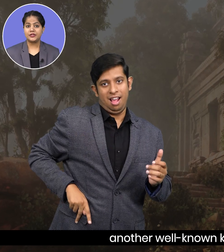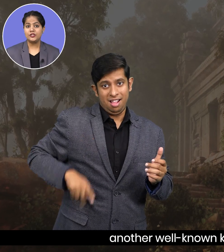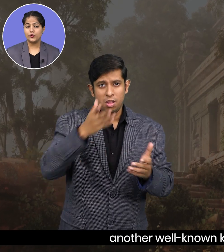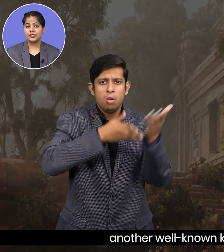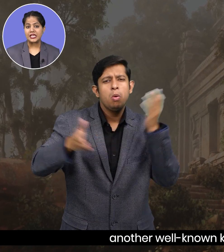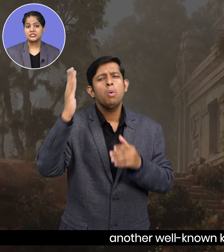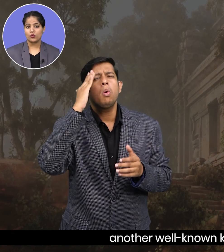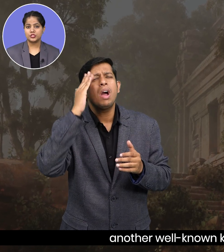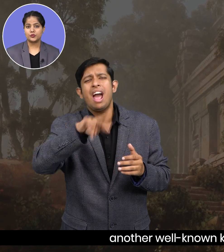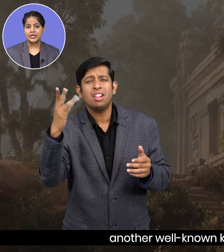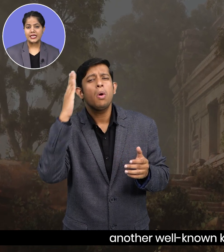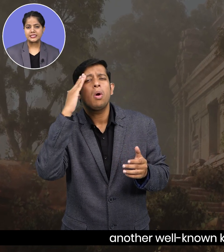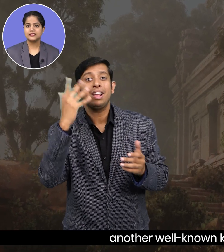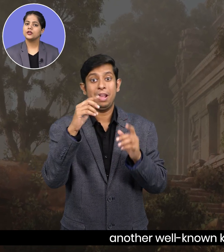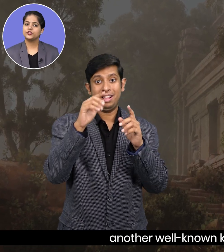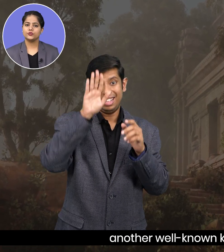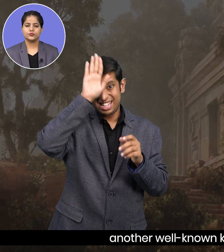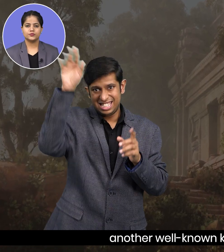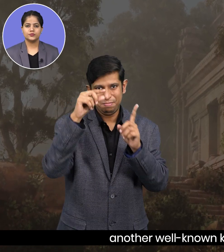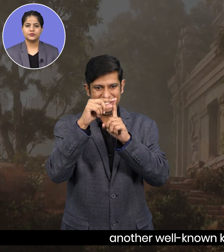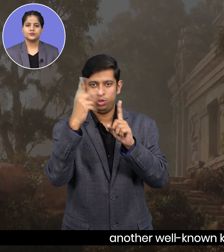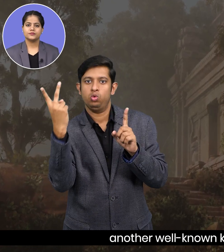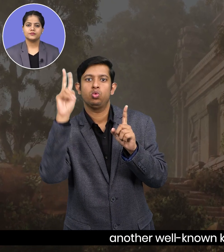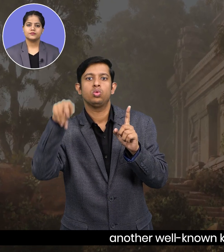Another well-known king was Pulakesi II.